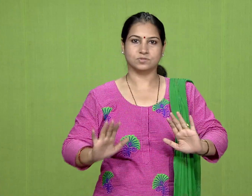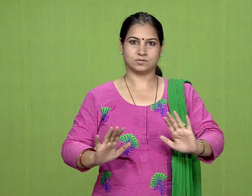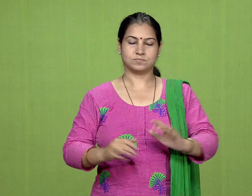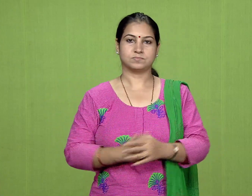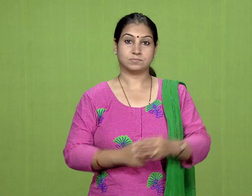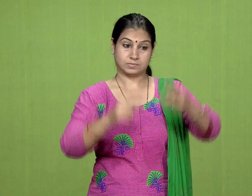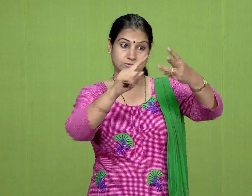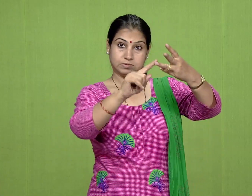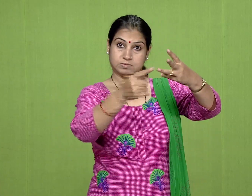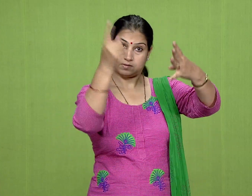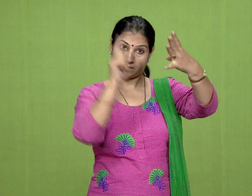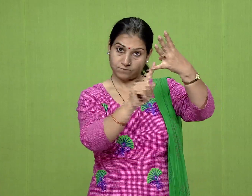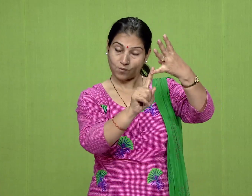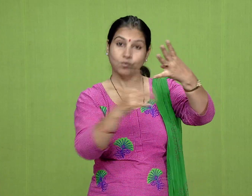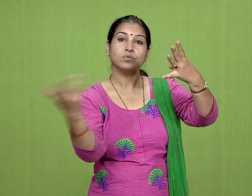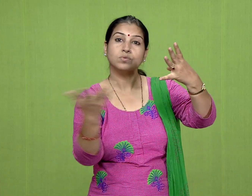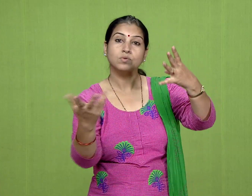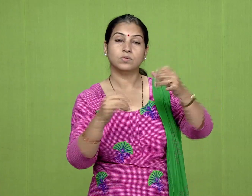Next, the fourth step is that of the spinning.